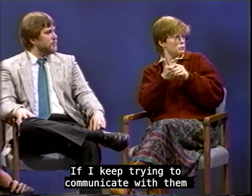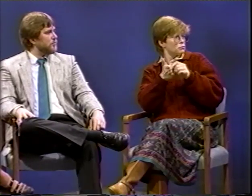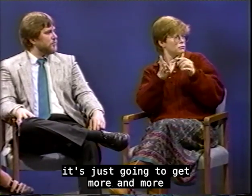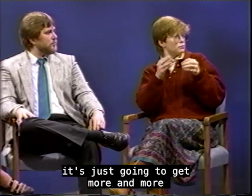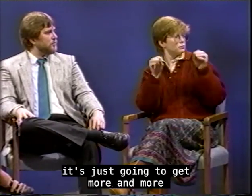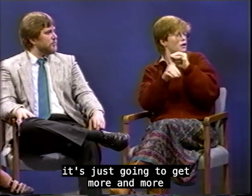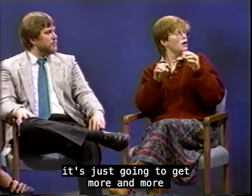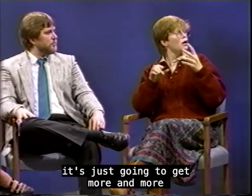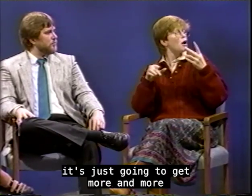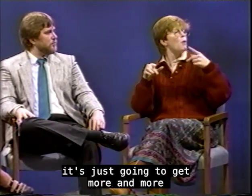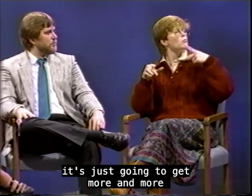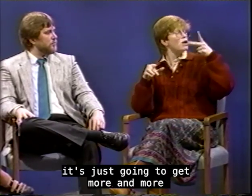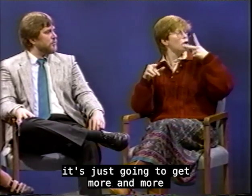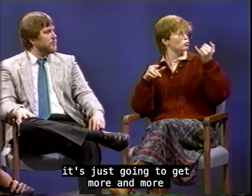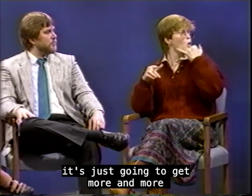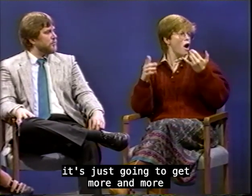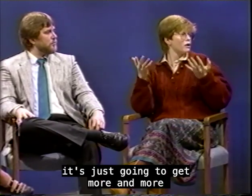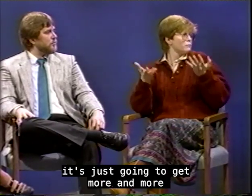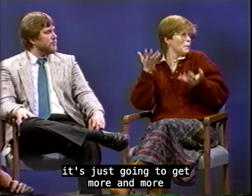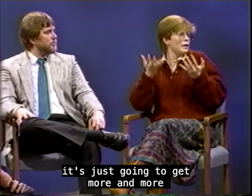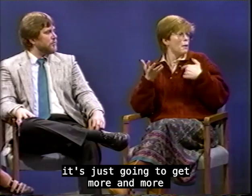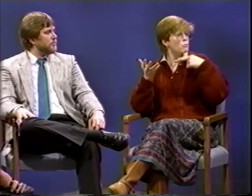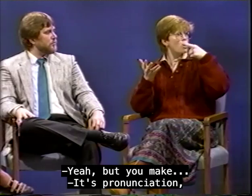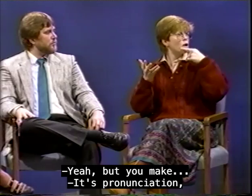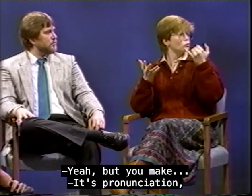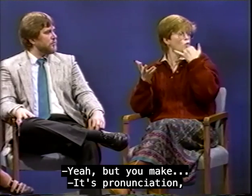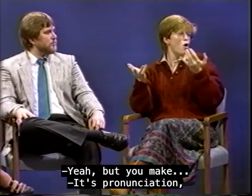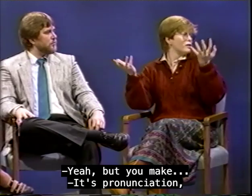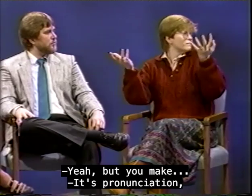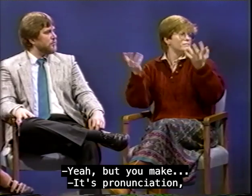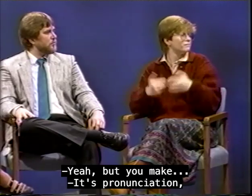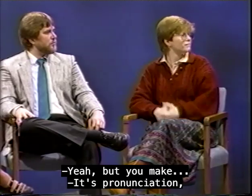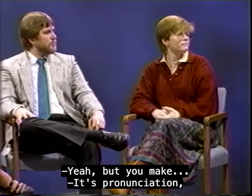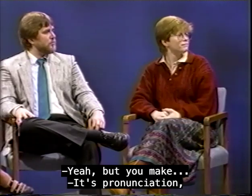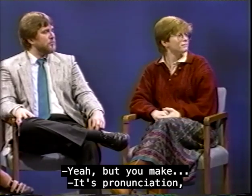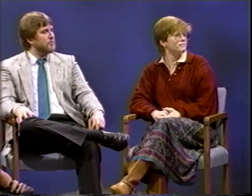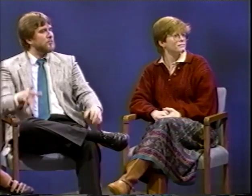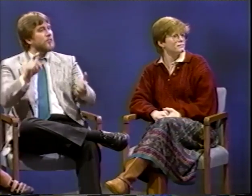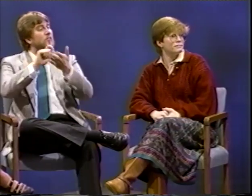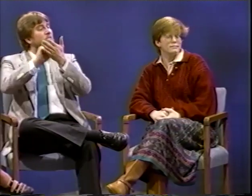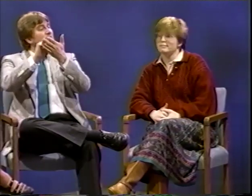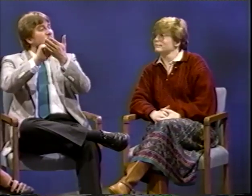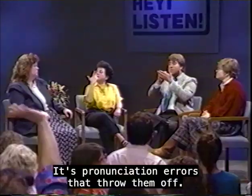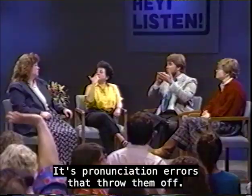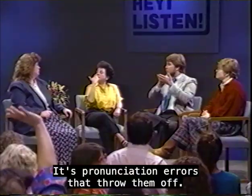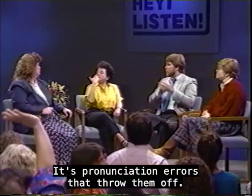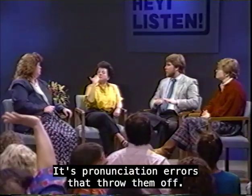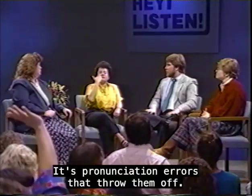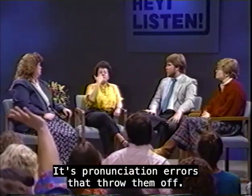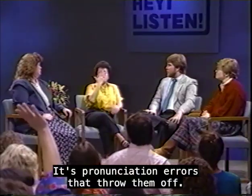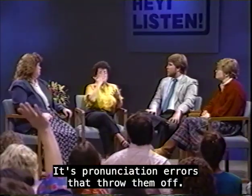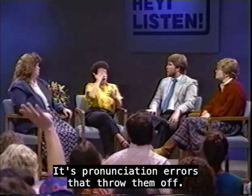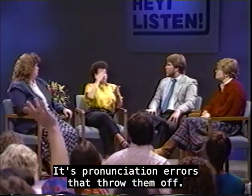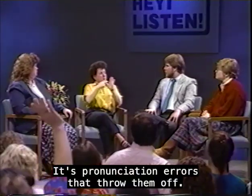orally, it's just going to get more and more frustrating. Yeah, but you I make think it's mistakes. pronunciation. It's pronunciation errors that throw them